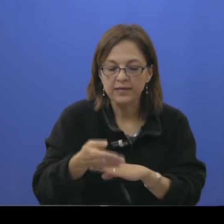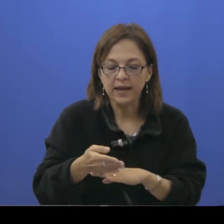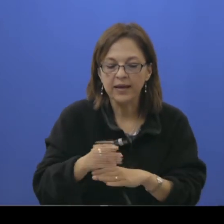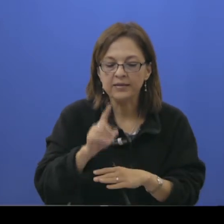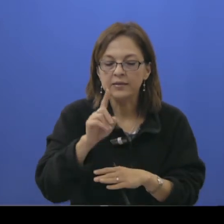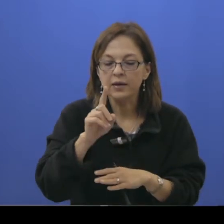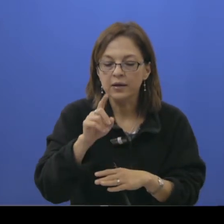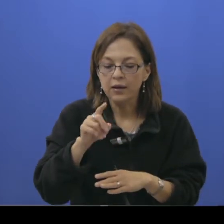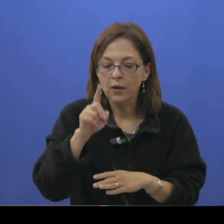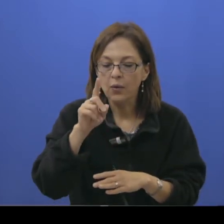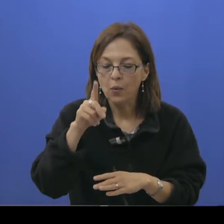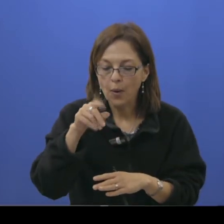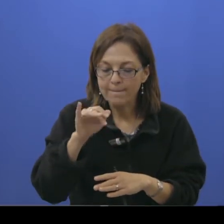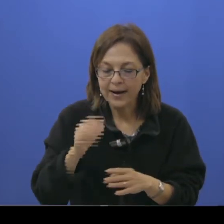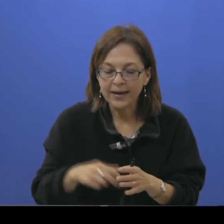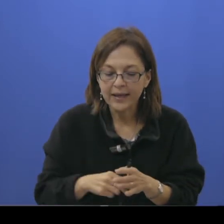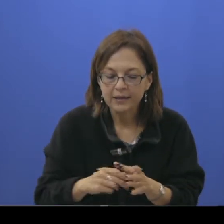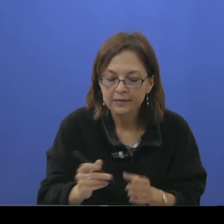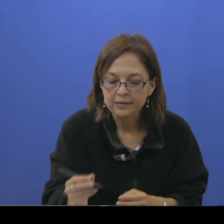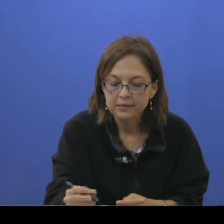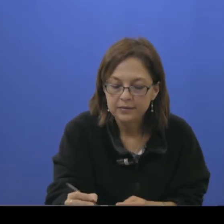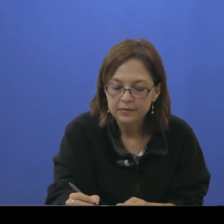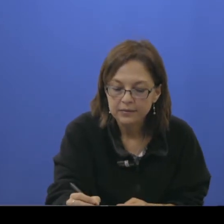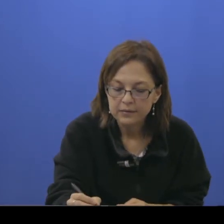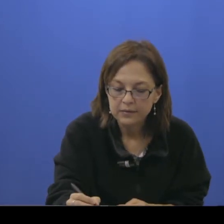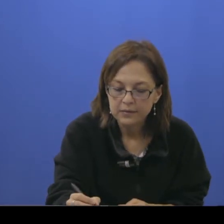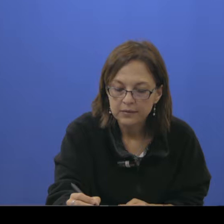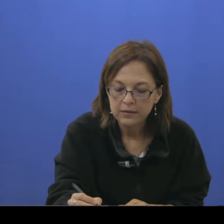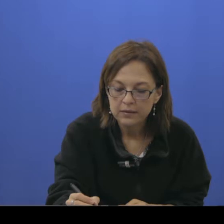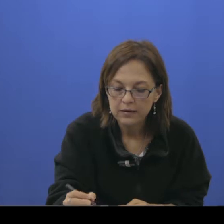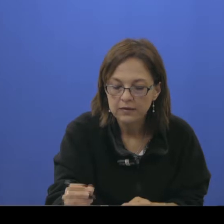The next 1 pi.